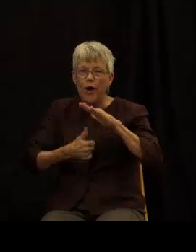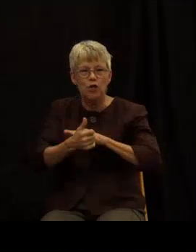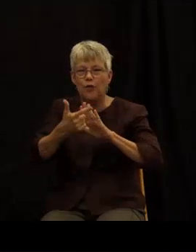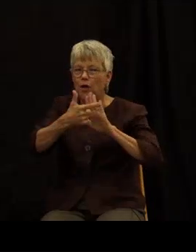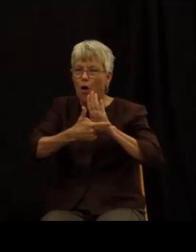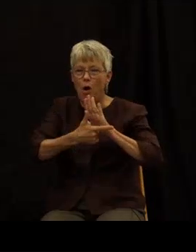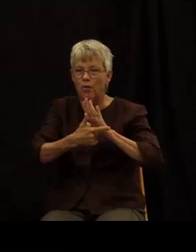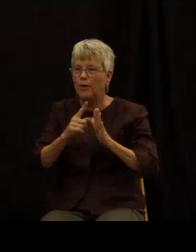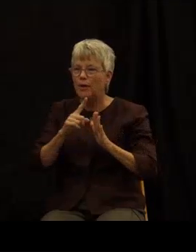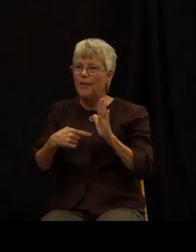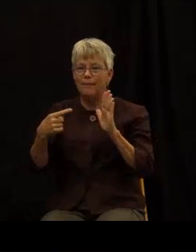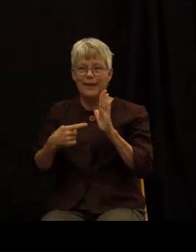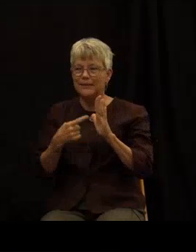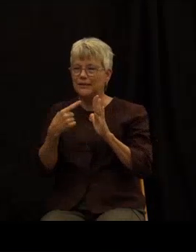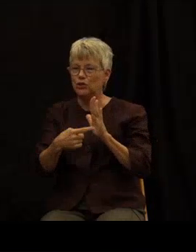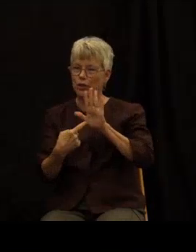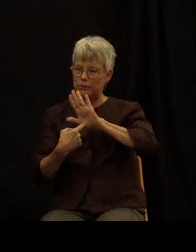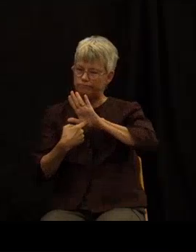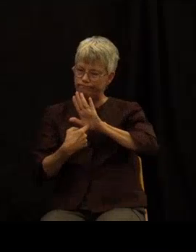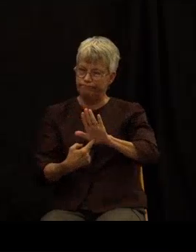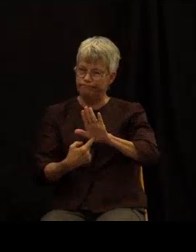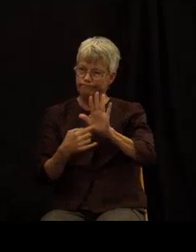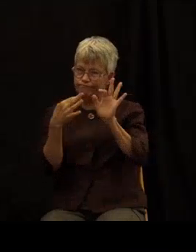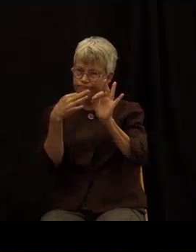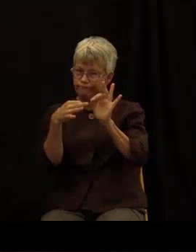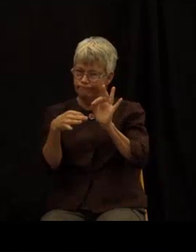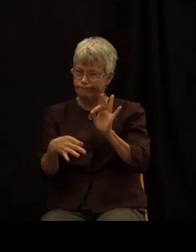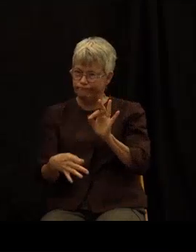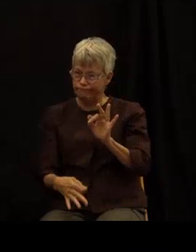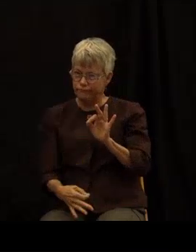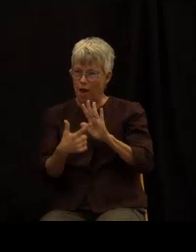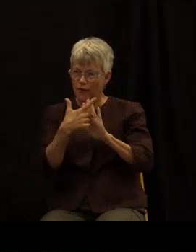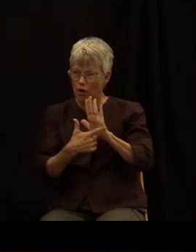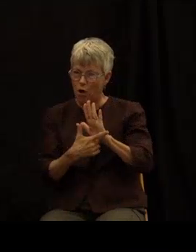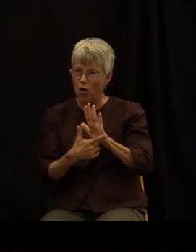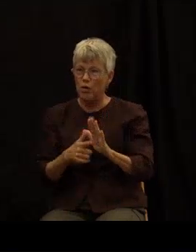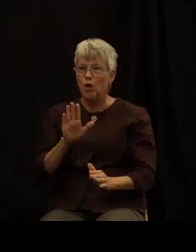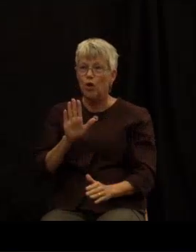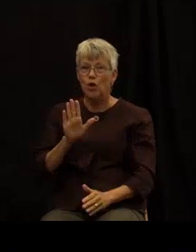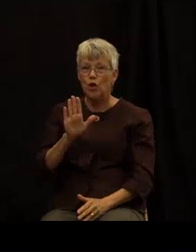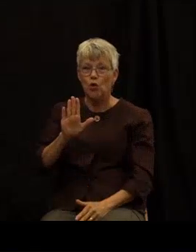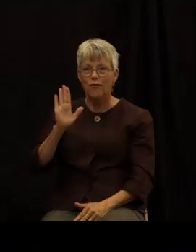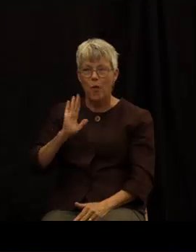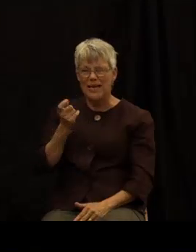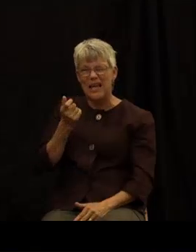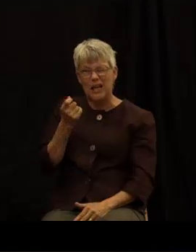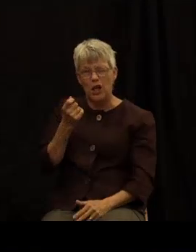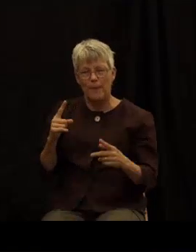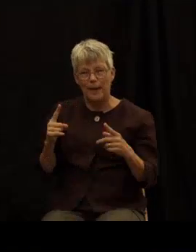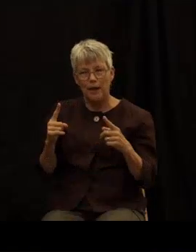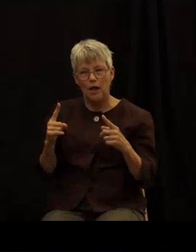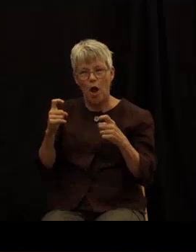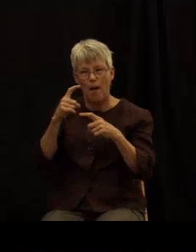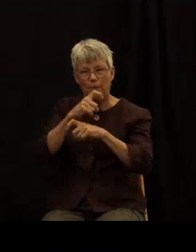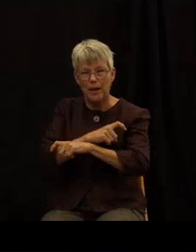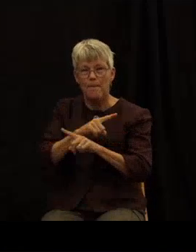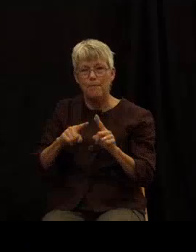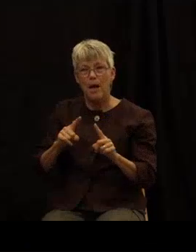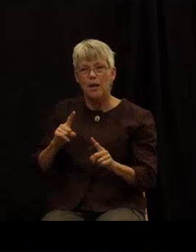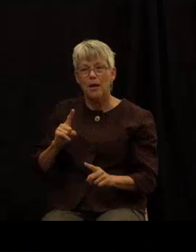just a recitation of what's required by law. Your former, and this is where it gets a little complicated, but your